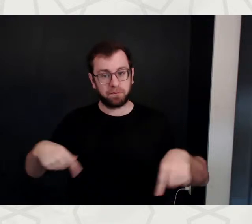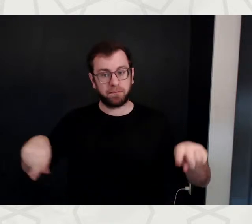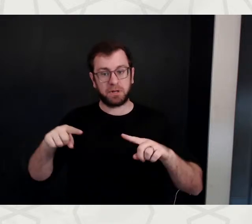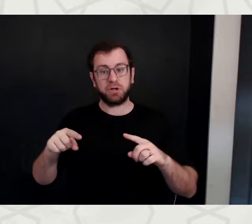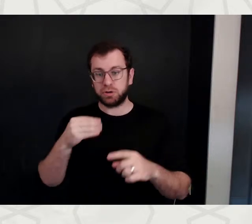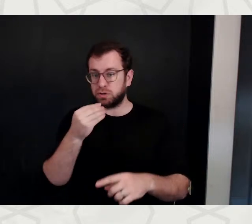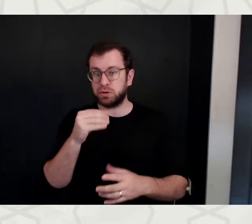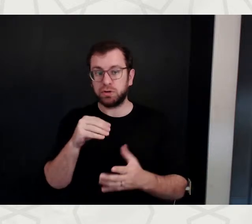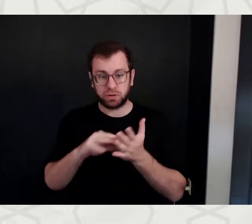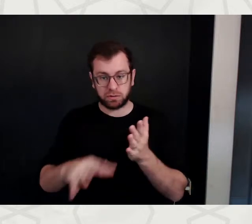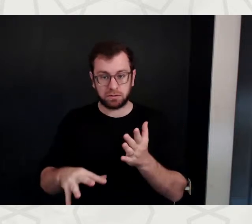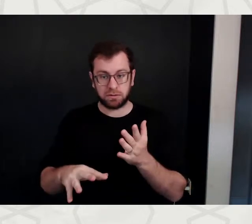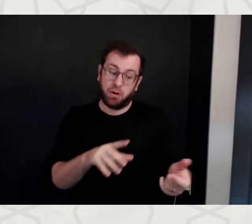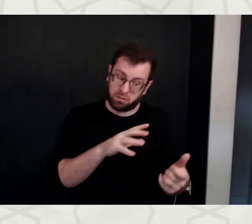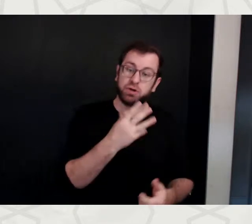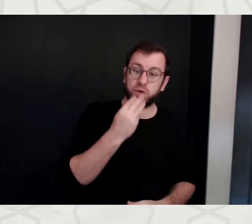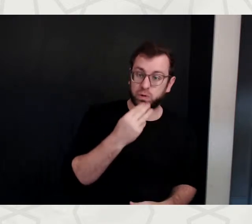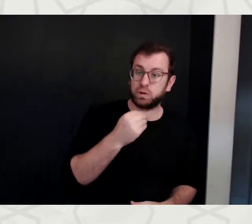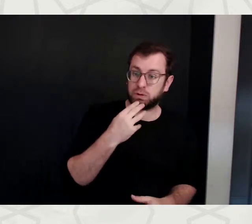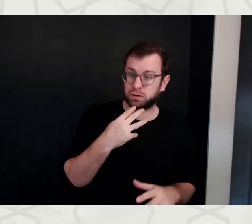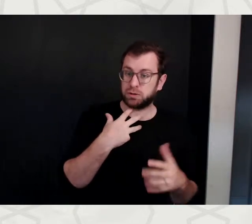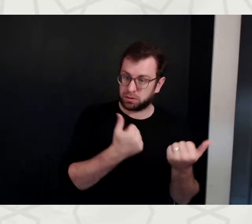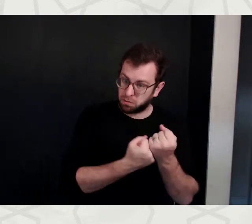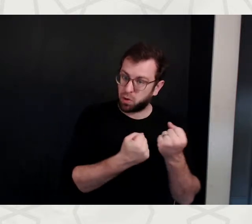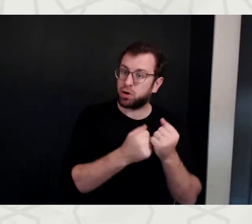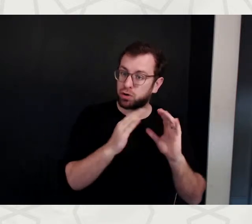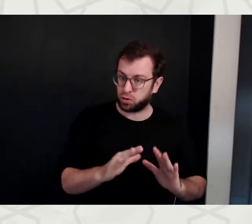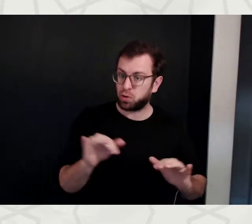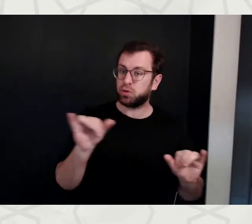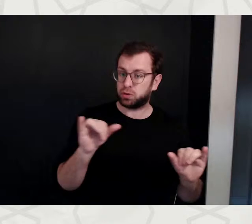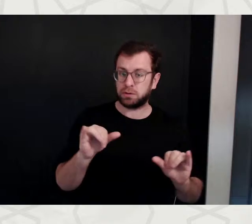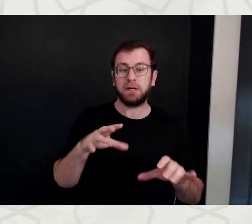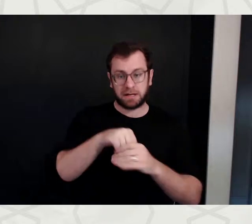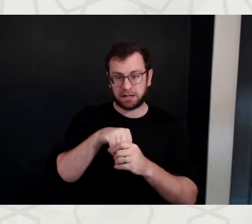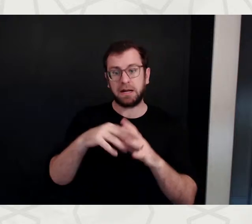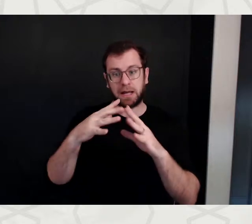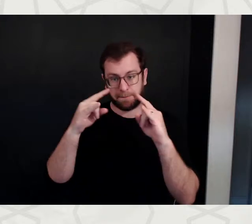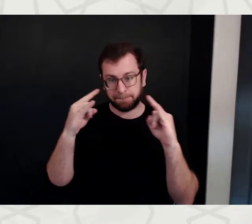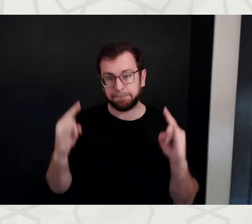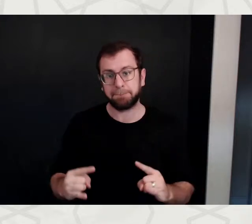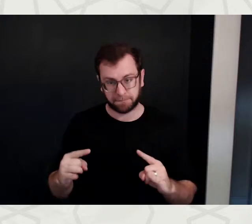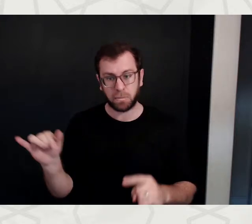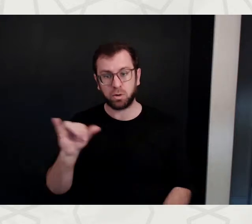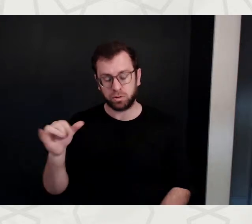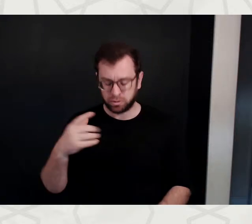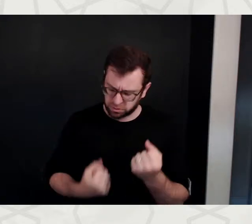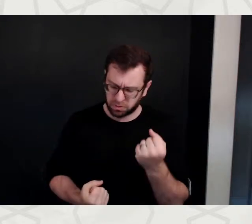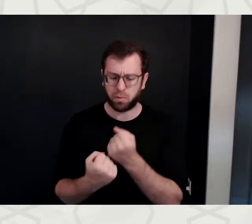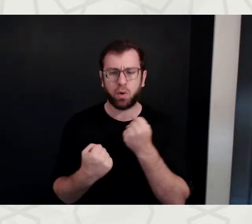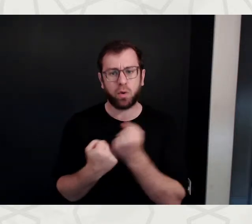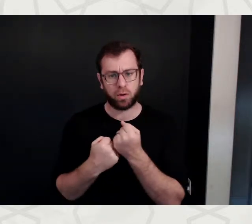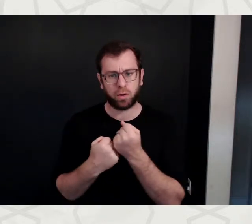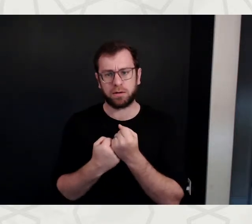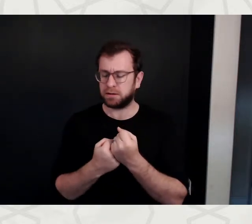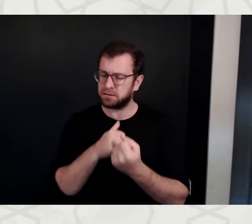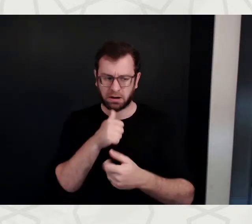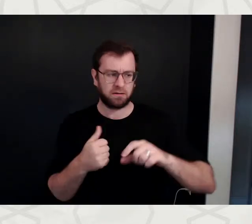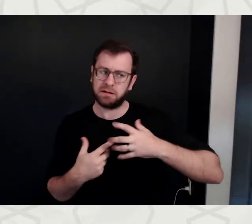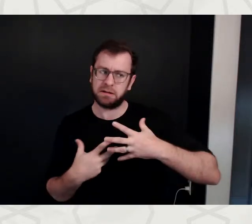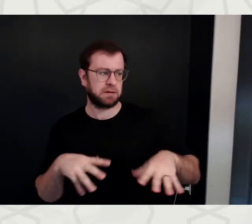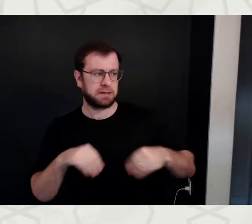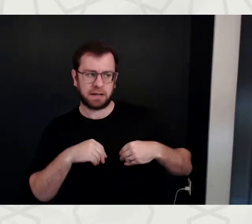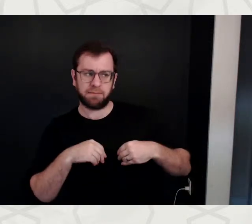Jewish allies and their other allies who are in the encampments, who are taking a stand against the